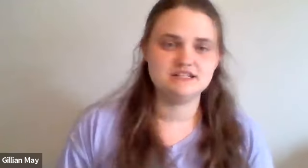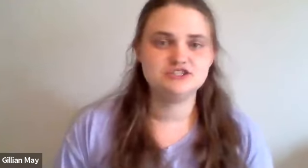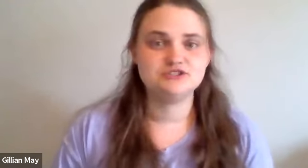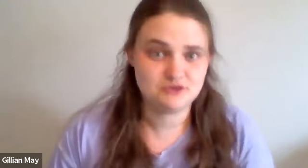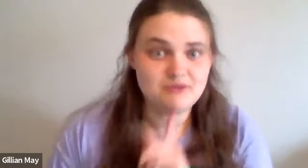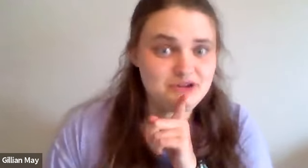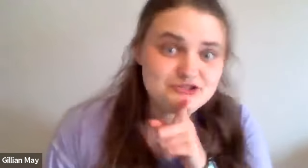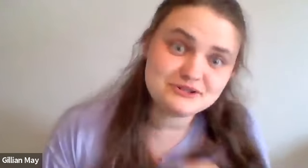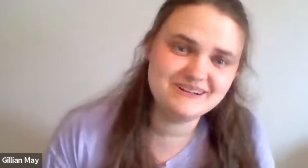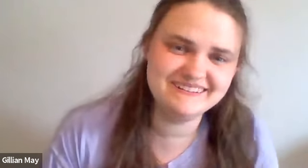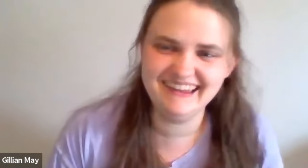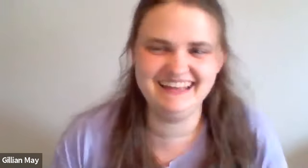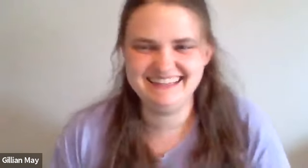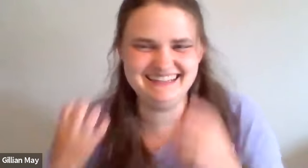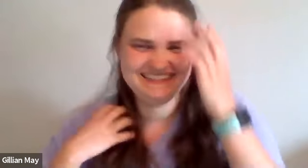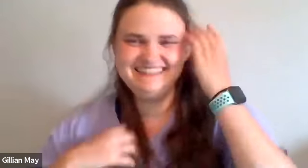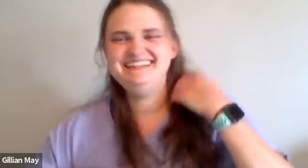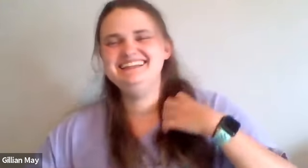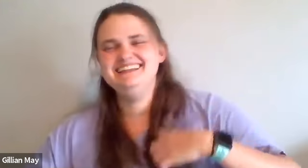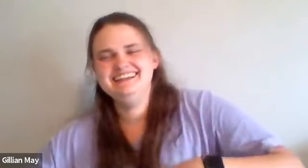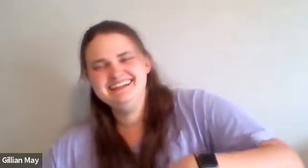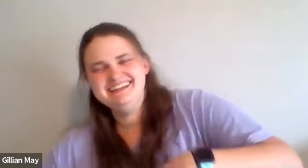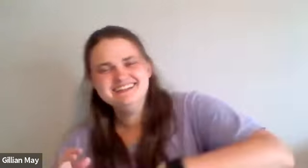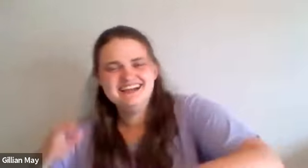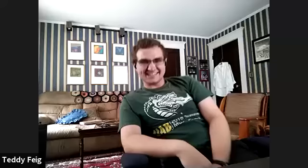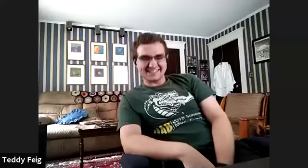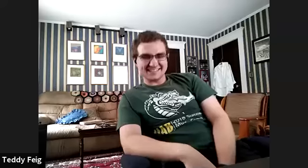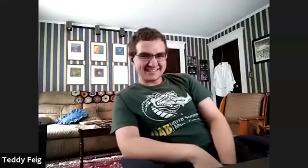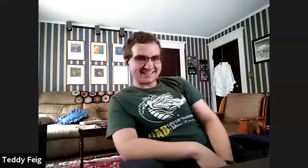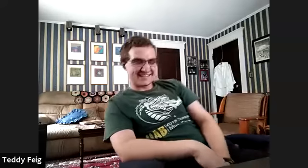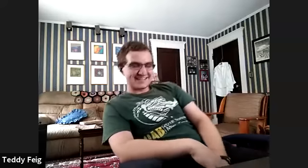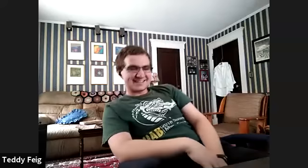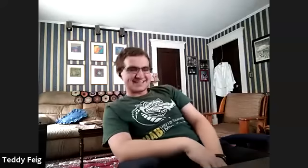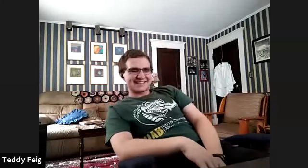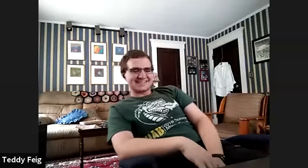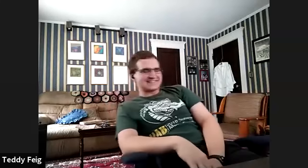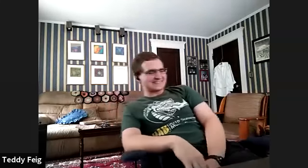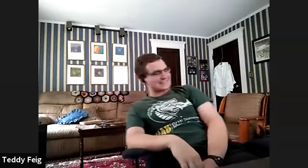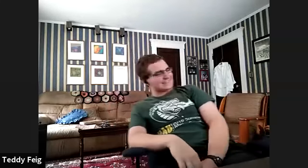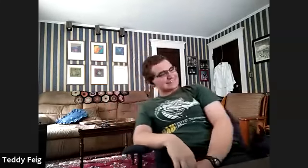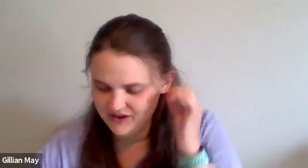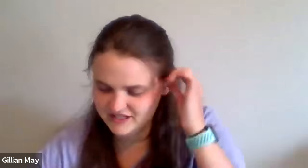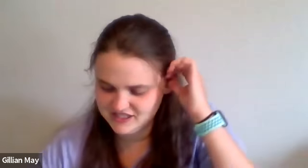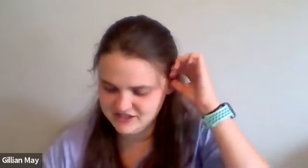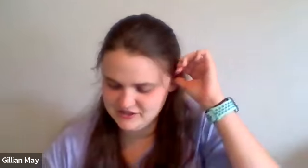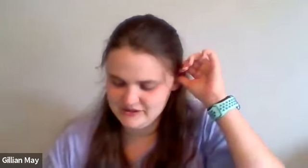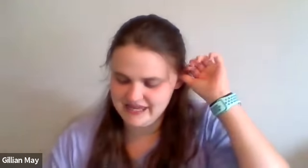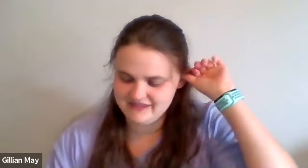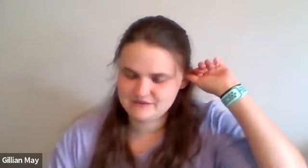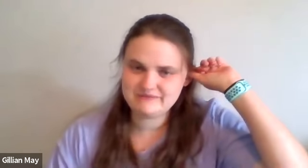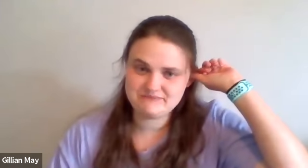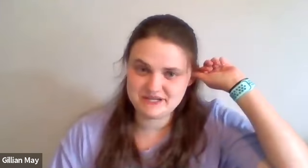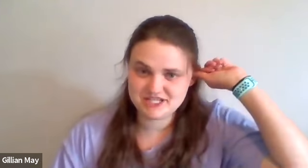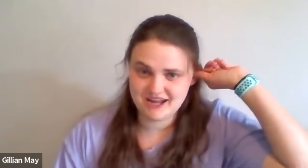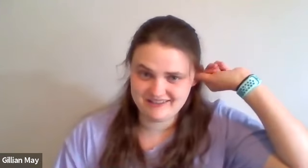it's true, so I'm gonna go true. Exactly. All right, so now we're gonna move on to, and this one might be a